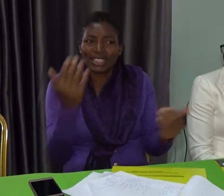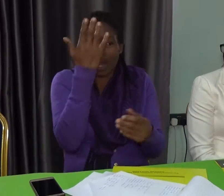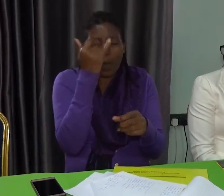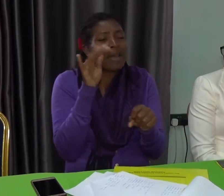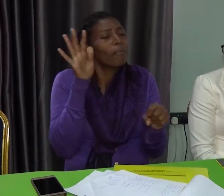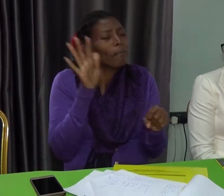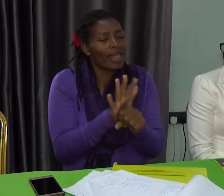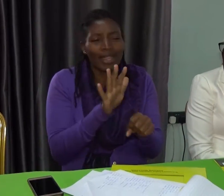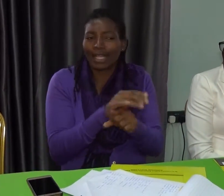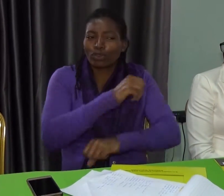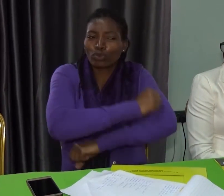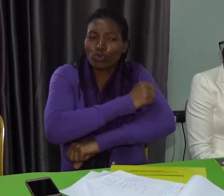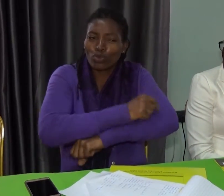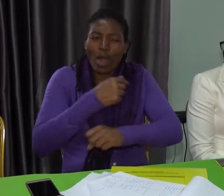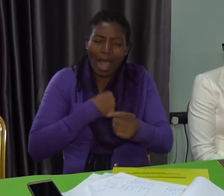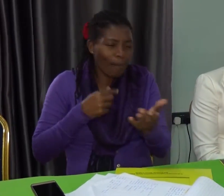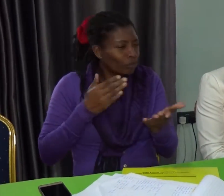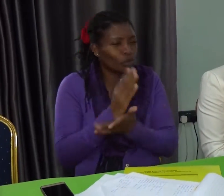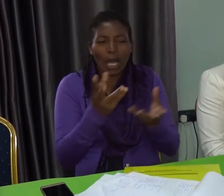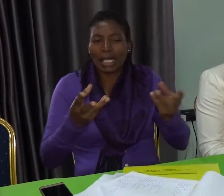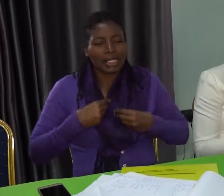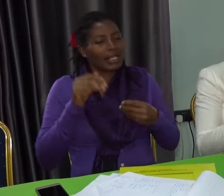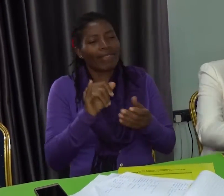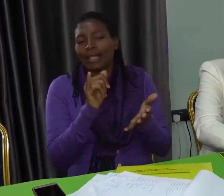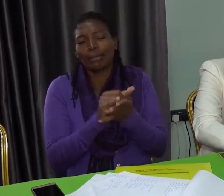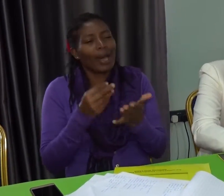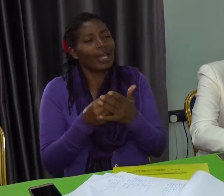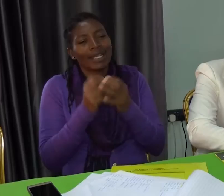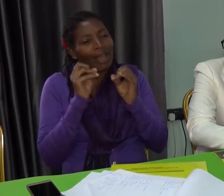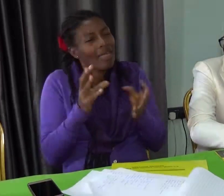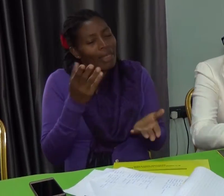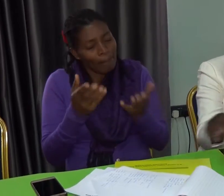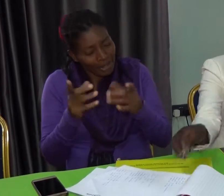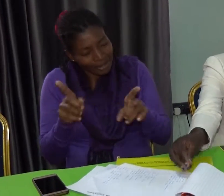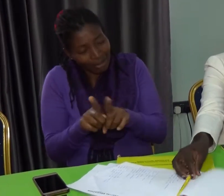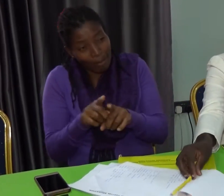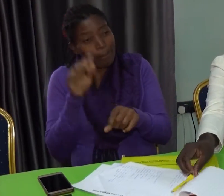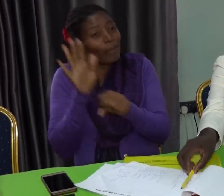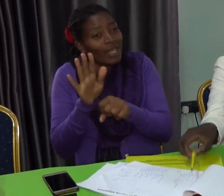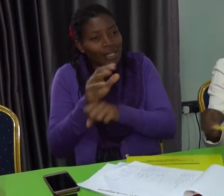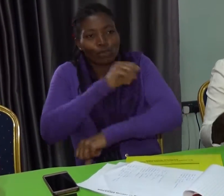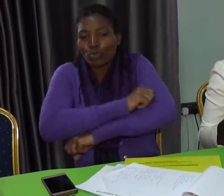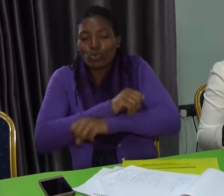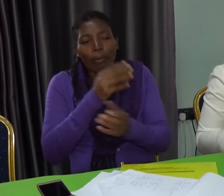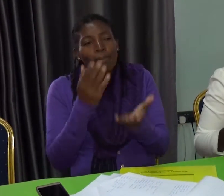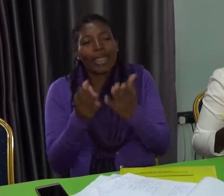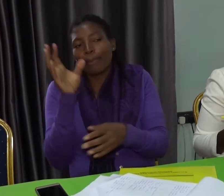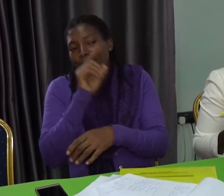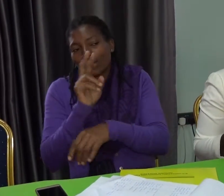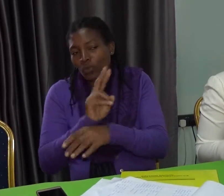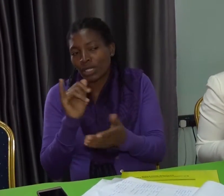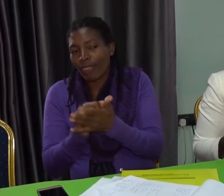school. I feel that this is very good, and how this money can also be supervised. And also